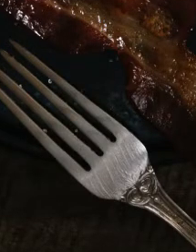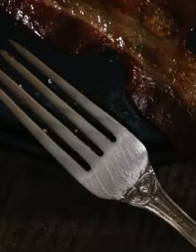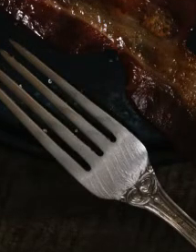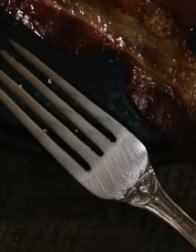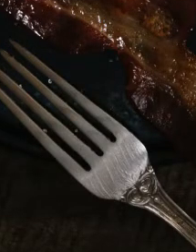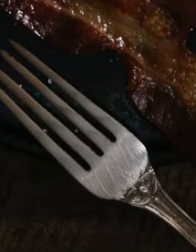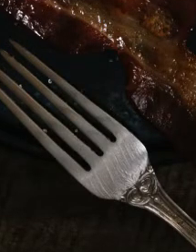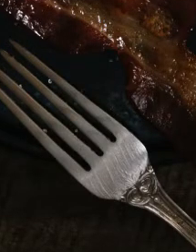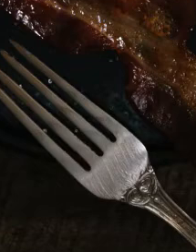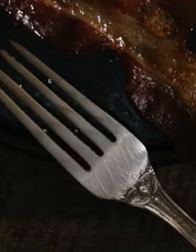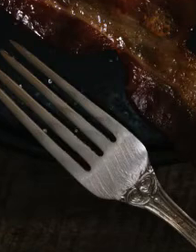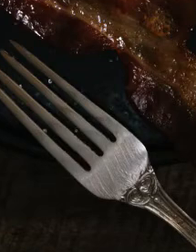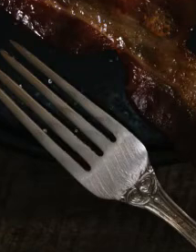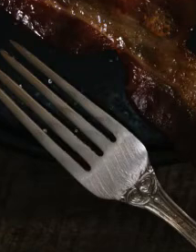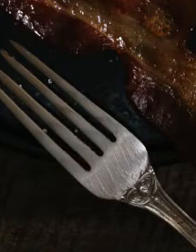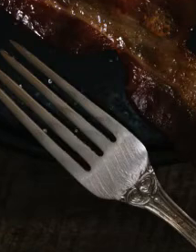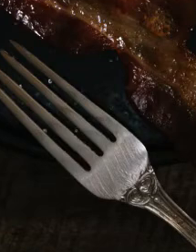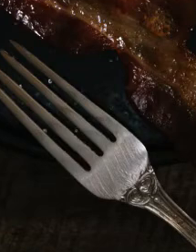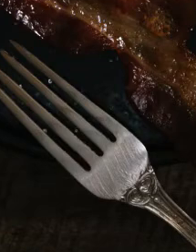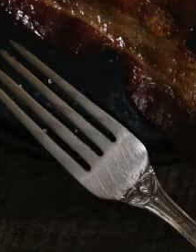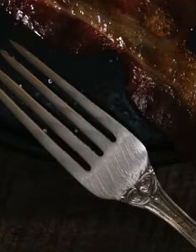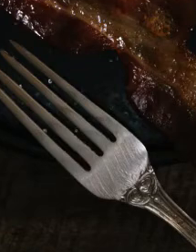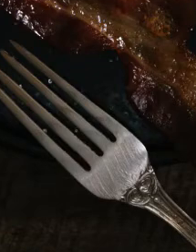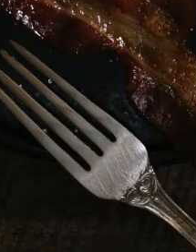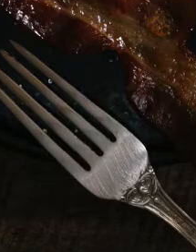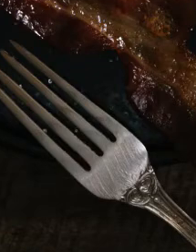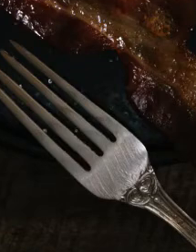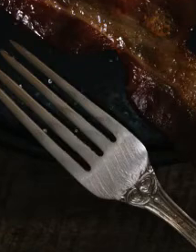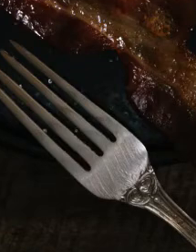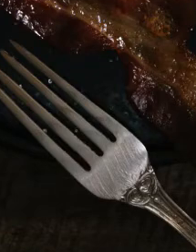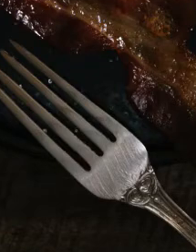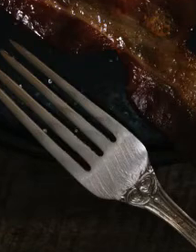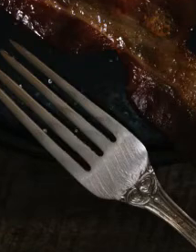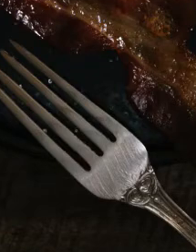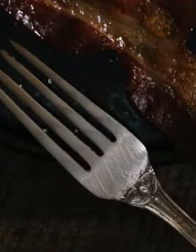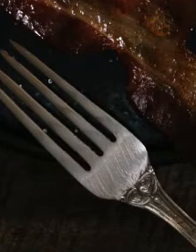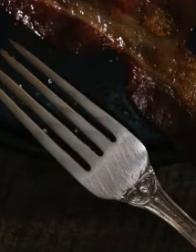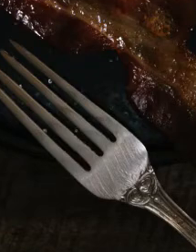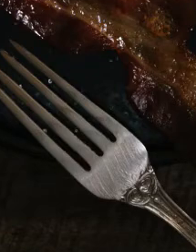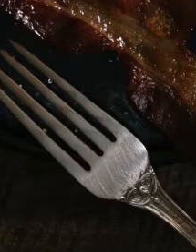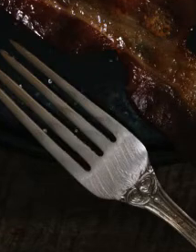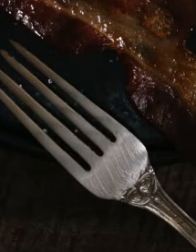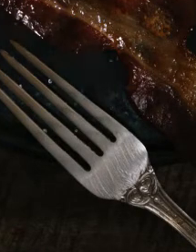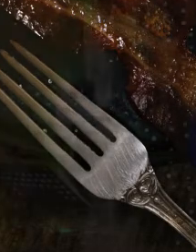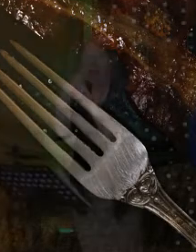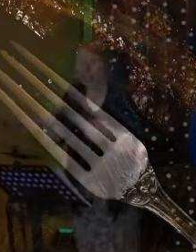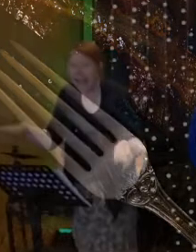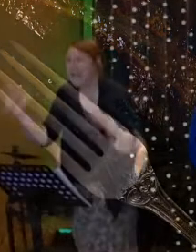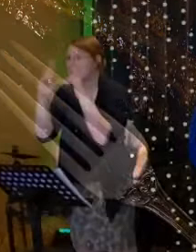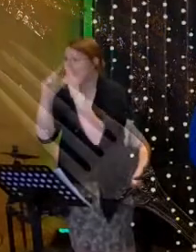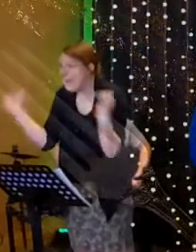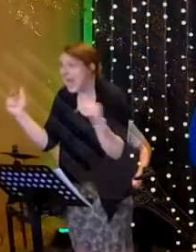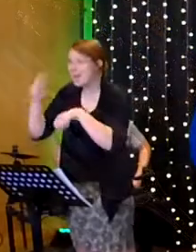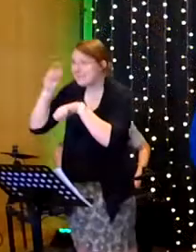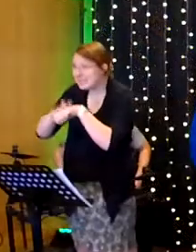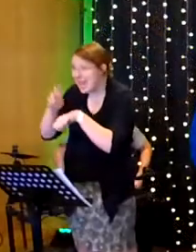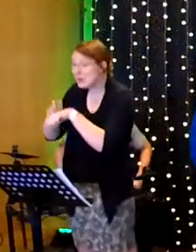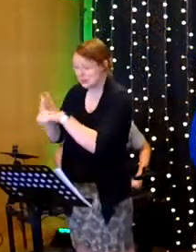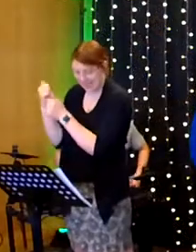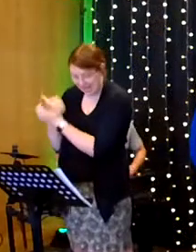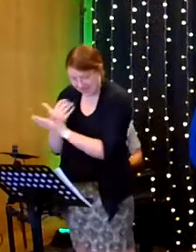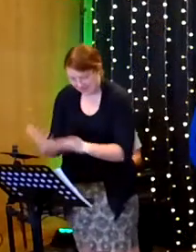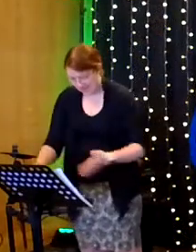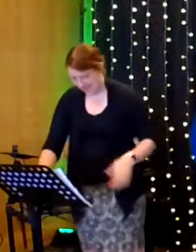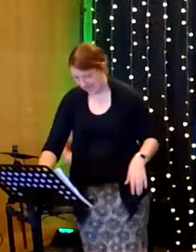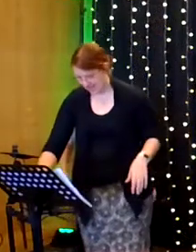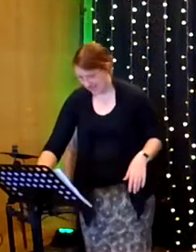awesome spread, waffle bar and cereal and eggs and bacon and potatoes and all the other good stuff.